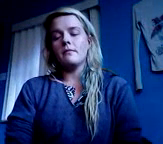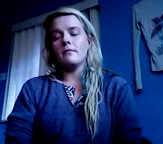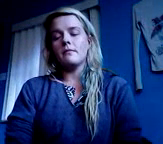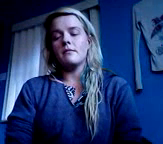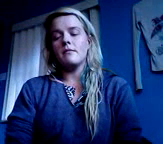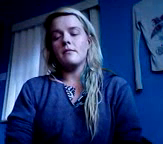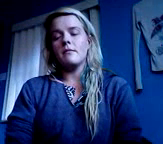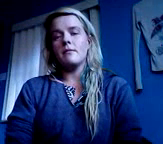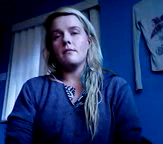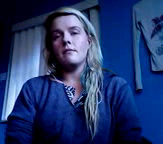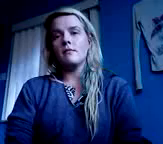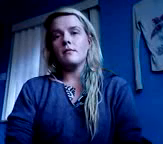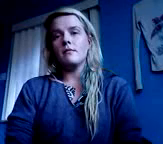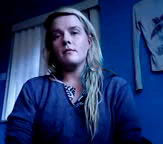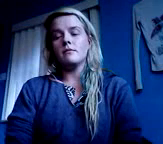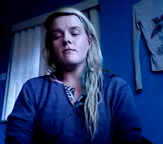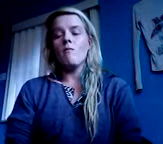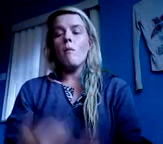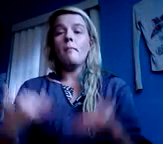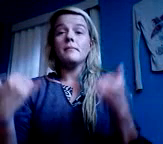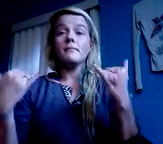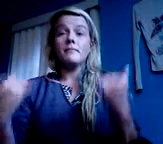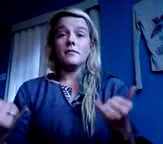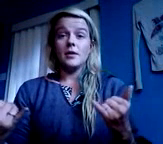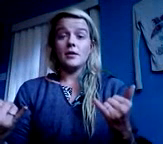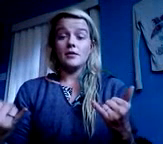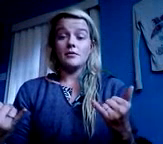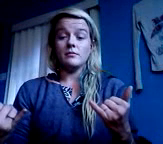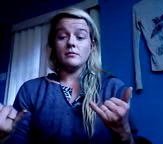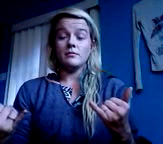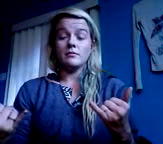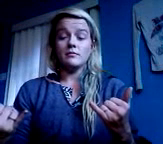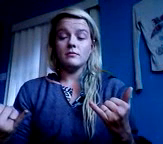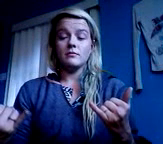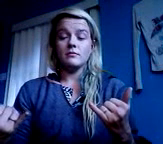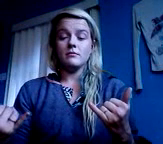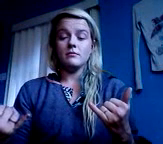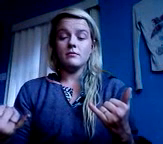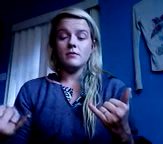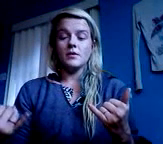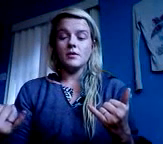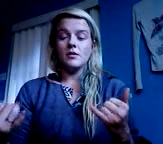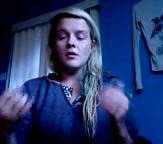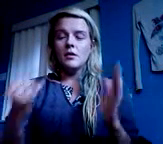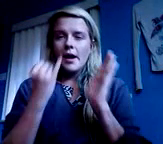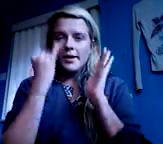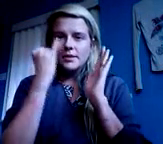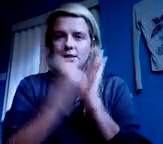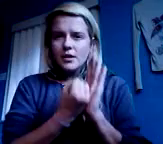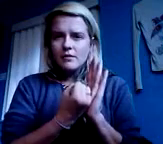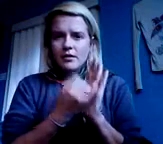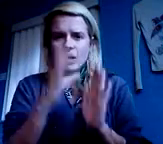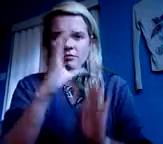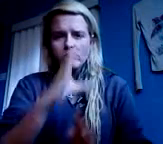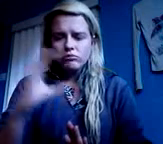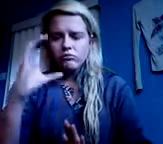Now, what we need to do is identify which side of the equation has the larger number of carbons. And to me, that looks like the